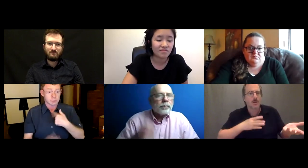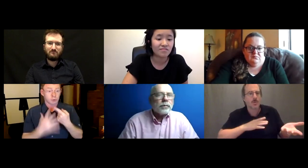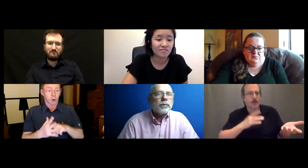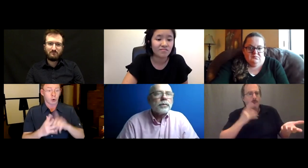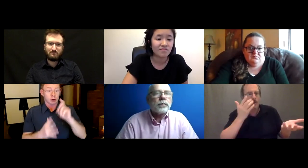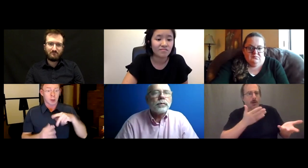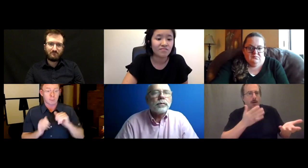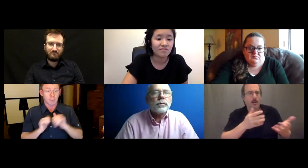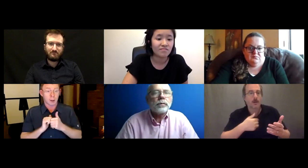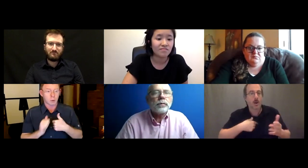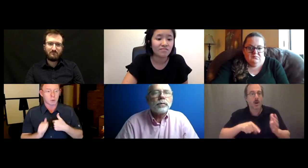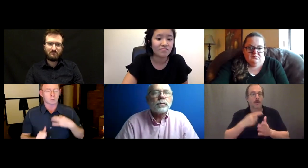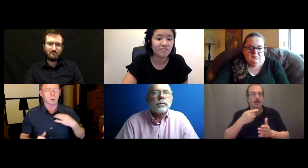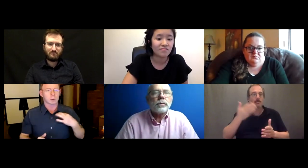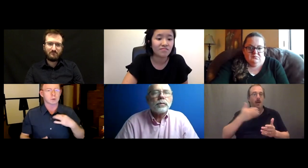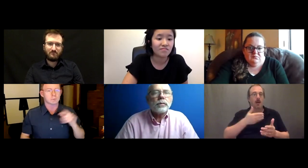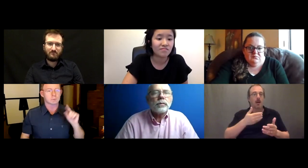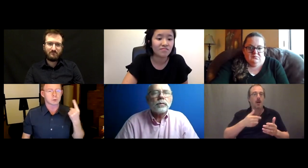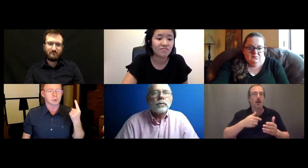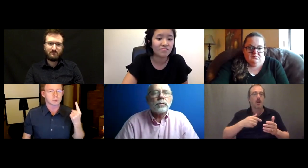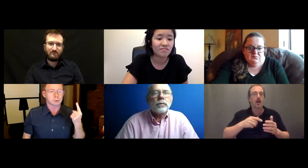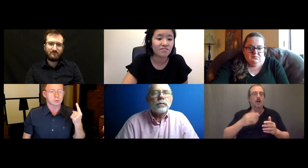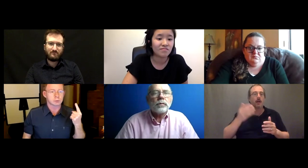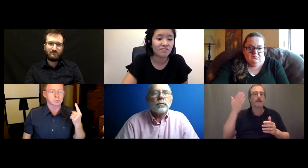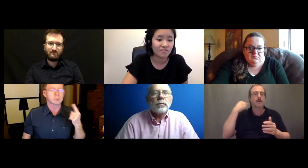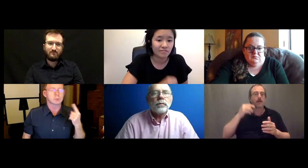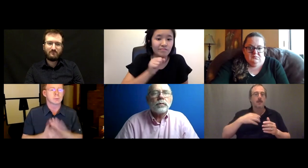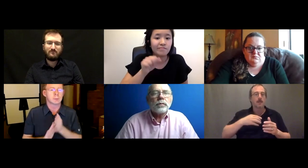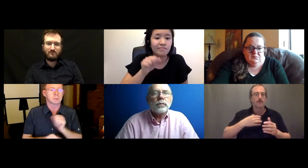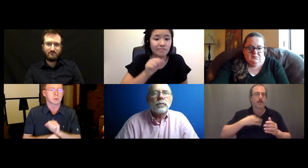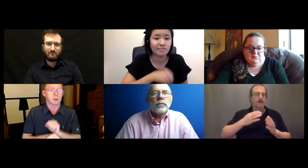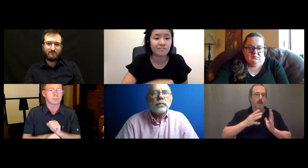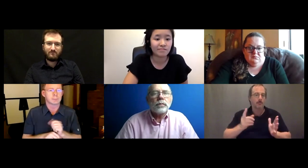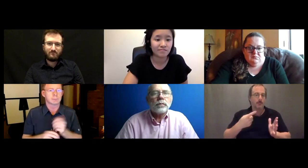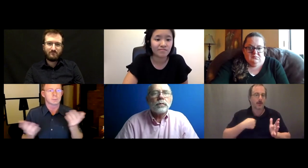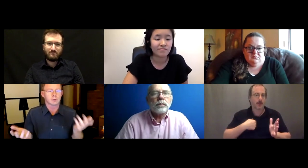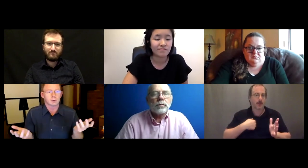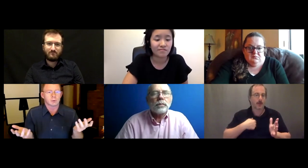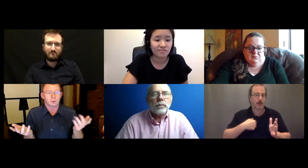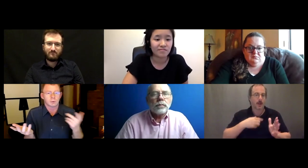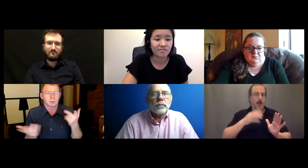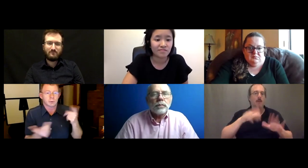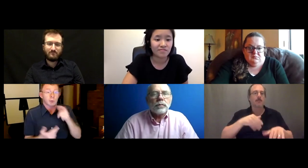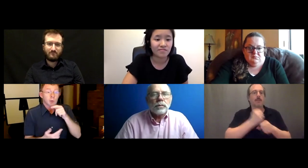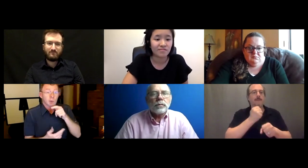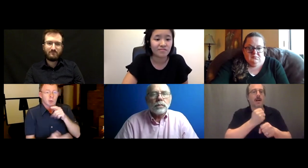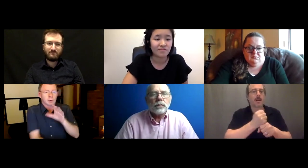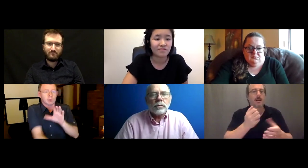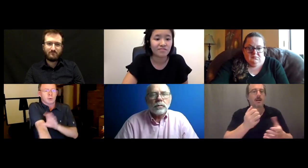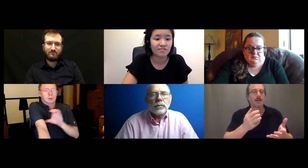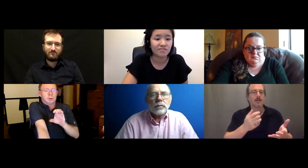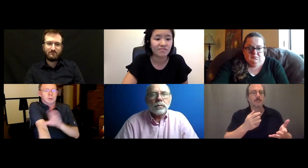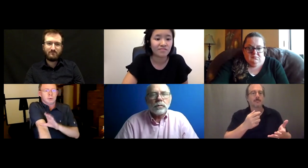opportunities everywhere. For me, I started off at the Deaf Empowerment Program by volunteering initially, and then I was